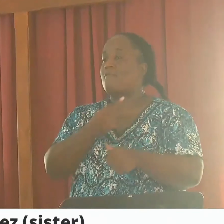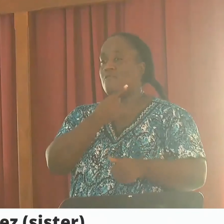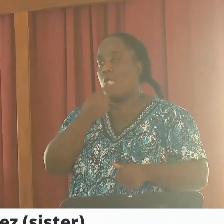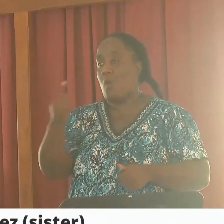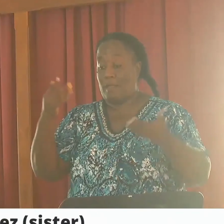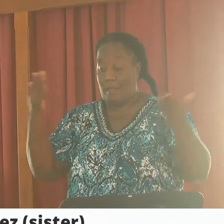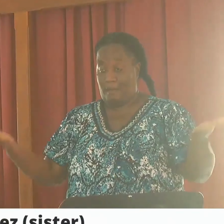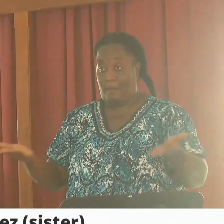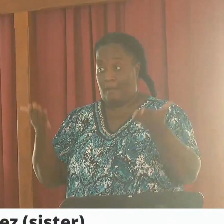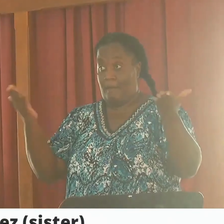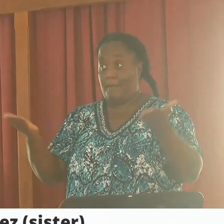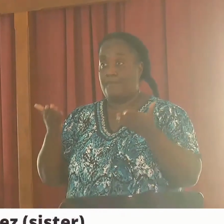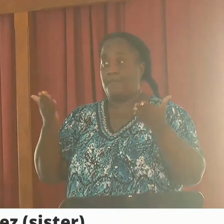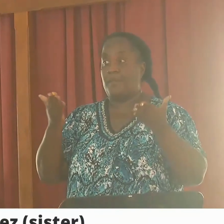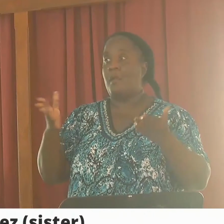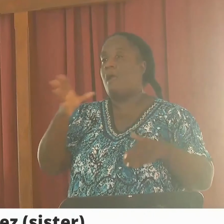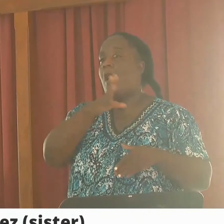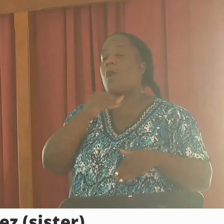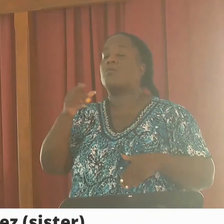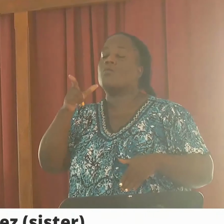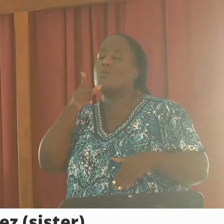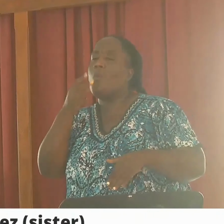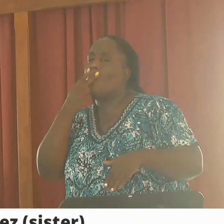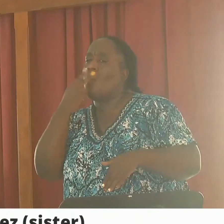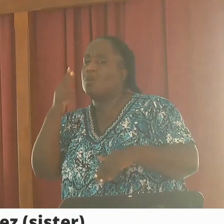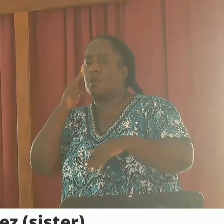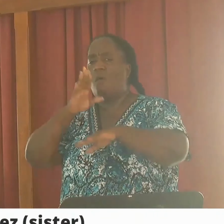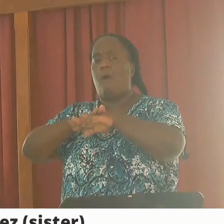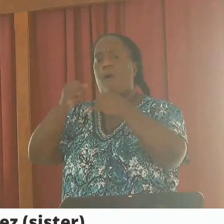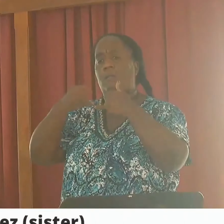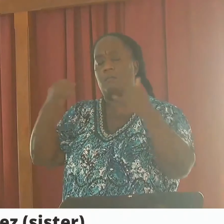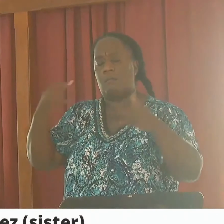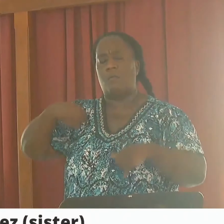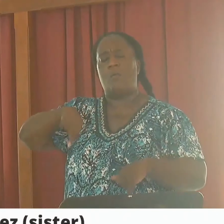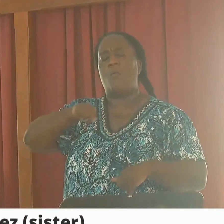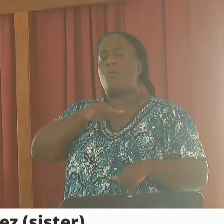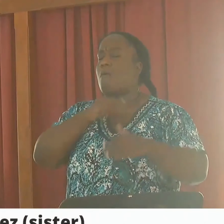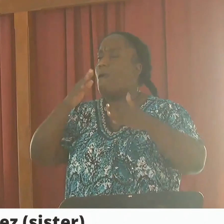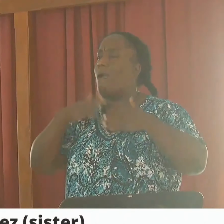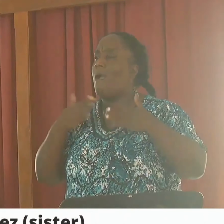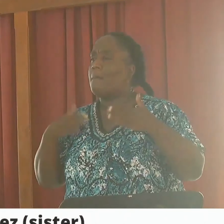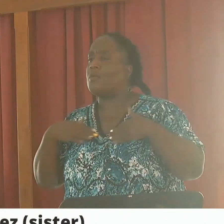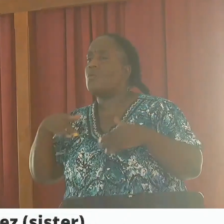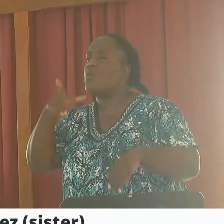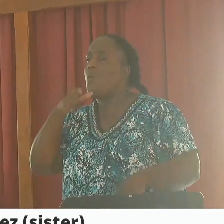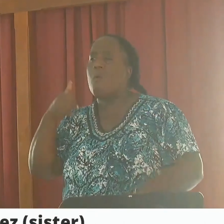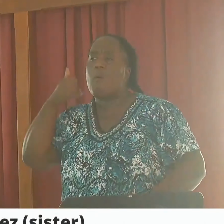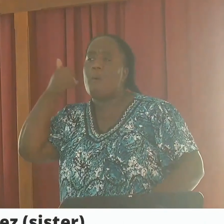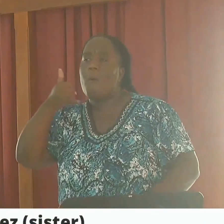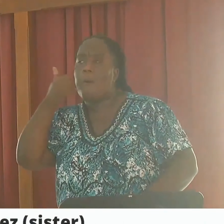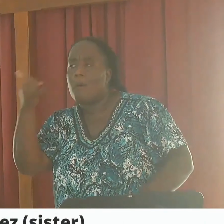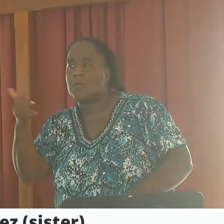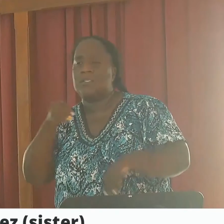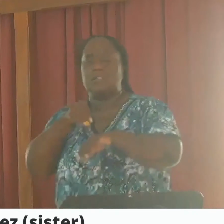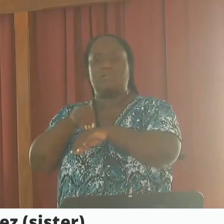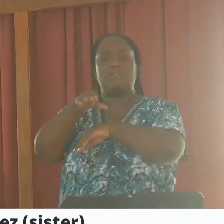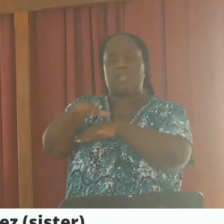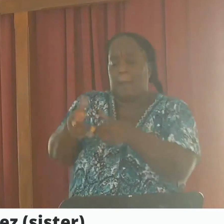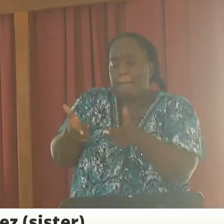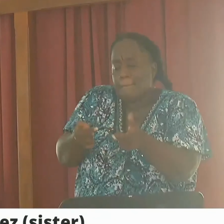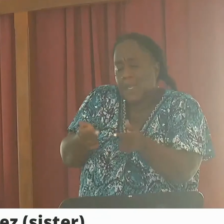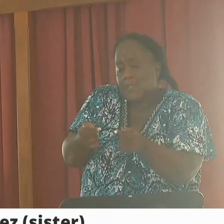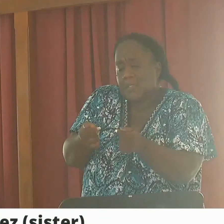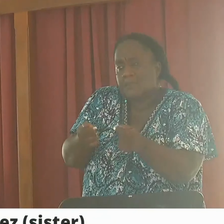in person and viewing online. We are grateful to those who called, sent text